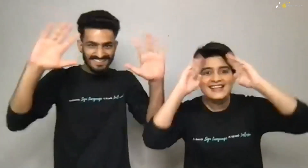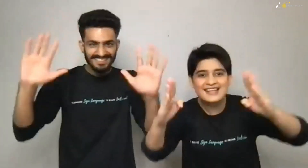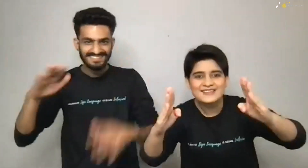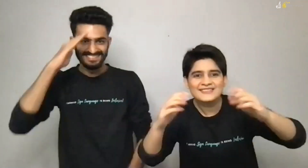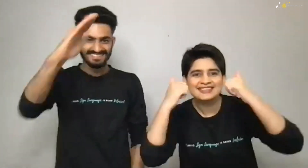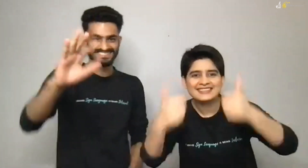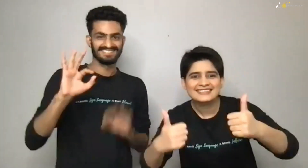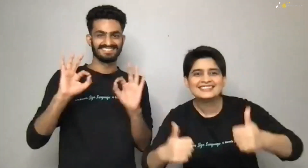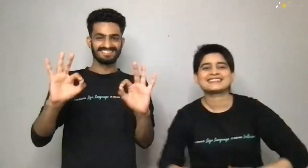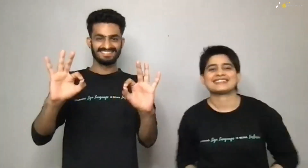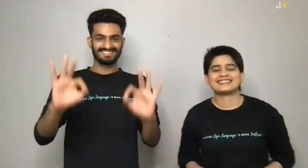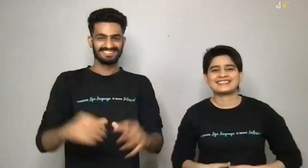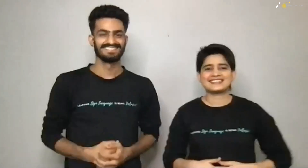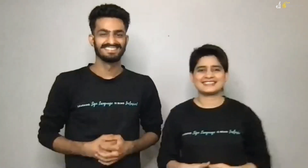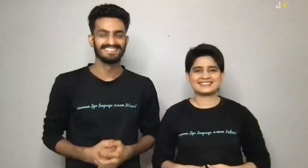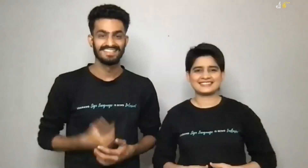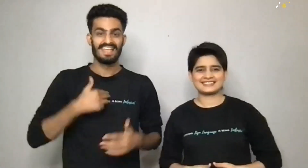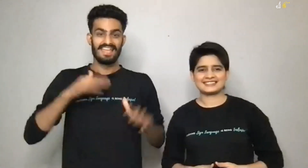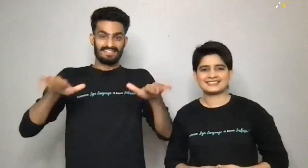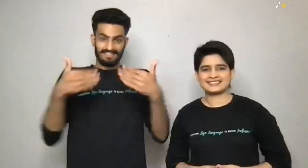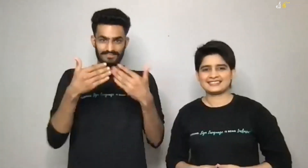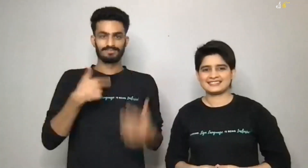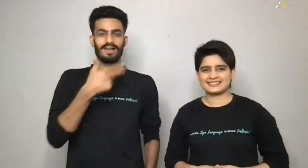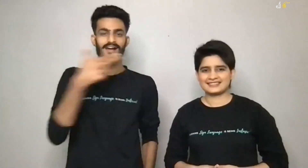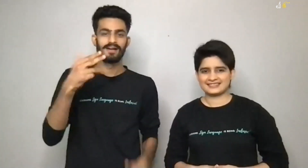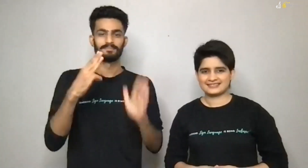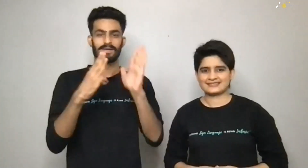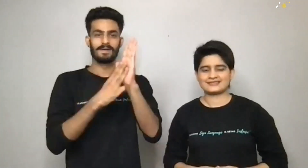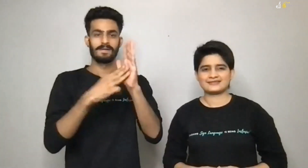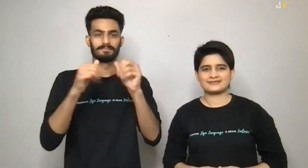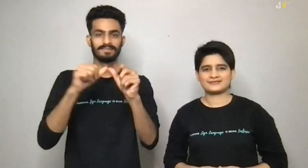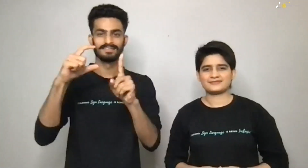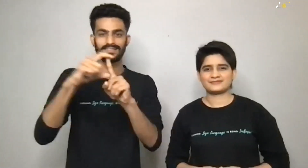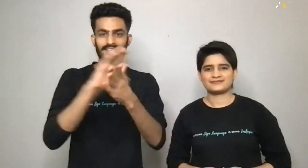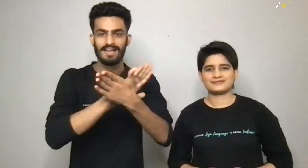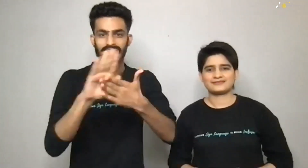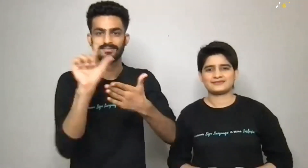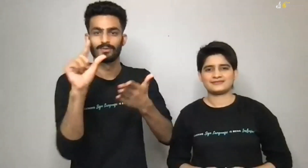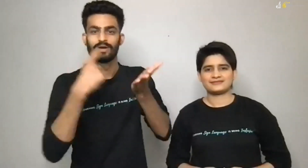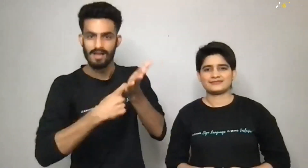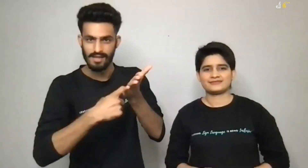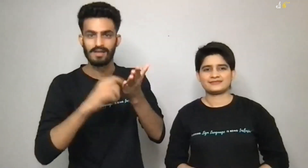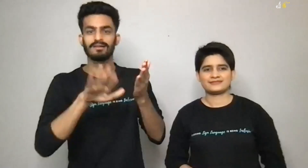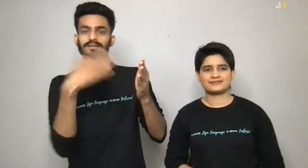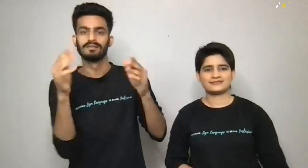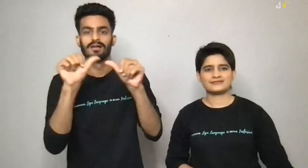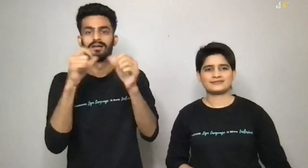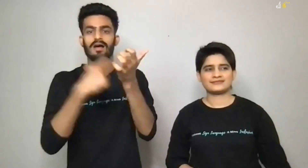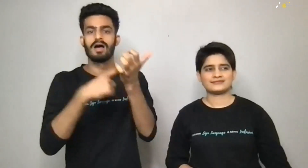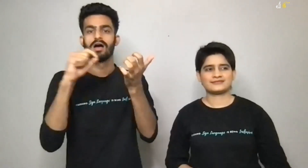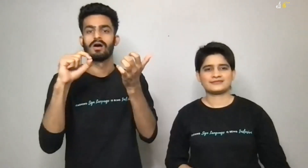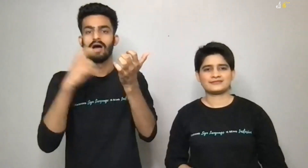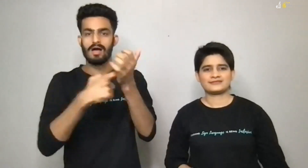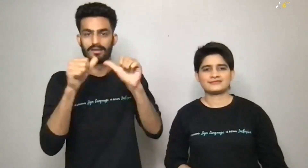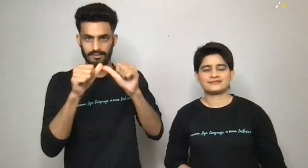Hello, hello, hello, hello, hello. Hope you're doing great. Let me introduce myself. My name is Madhur.